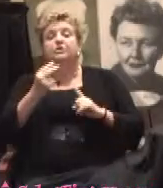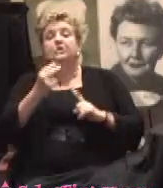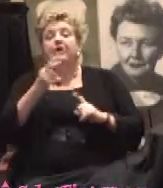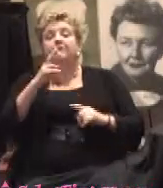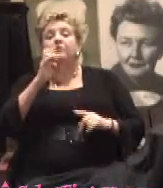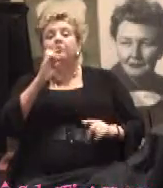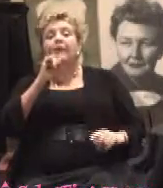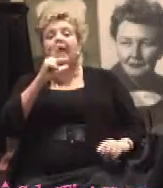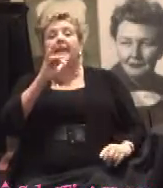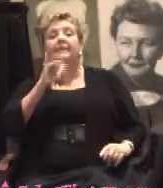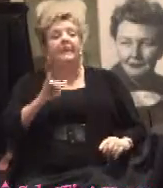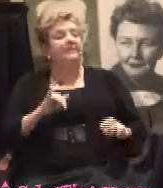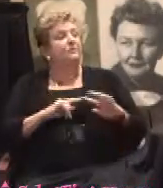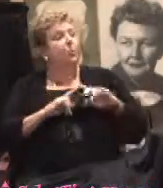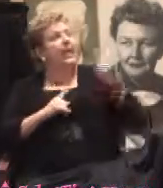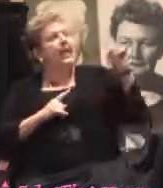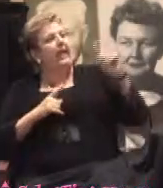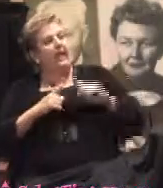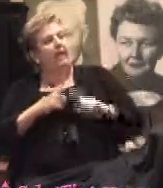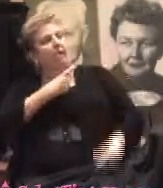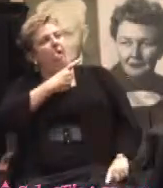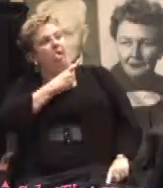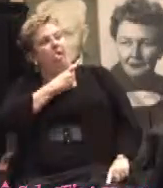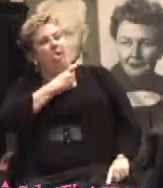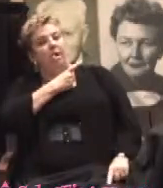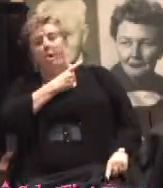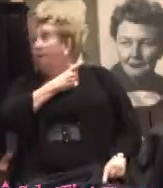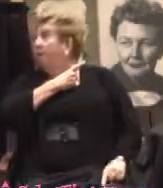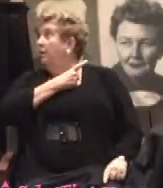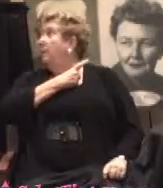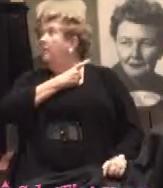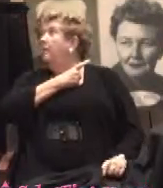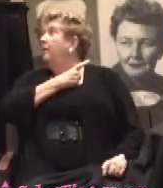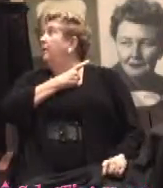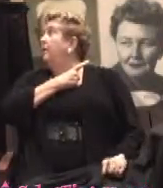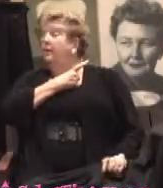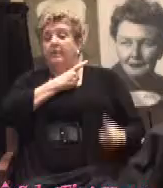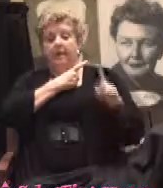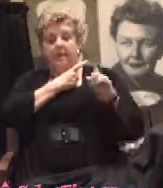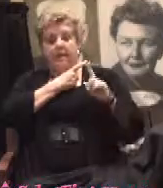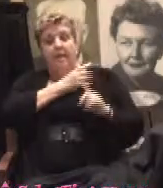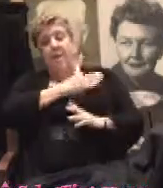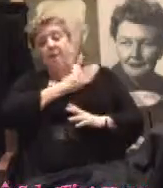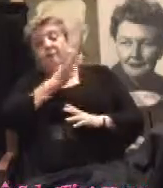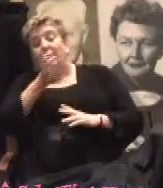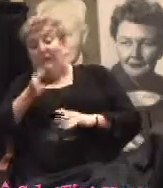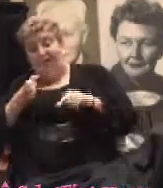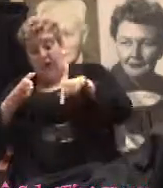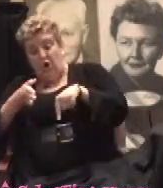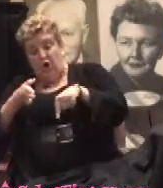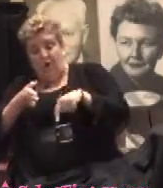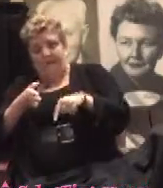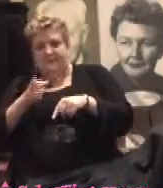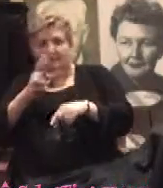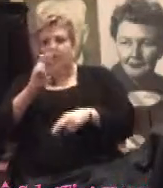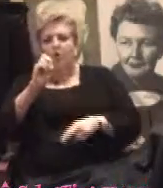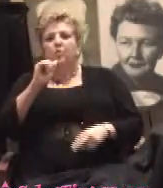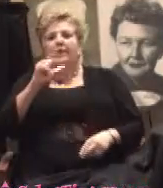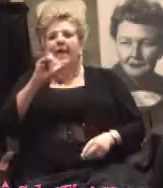over here. And over here is reality. And my perception of reality was that